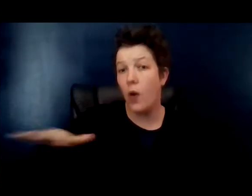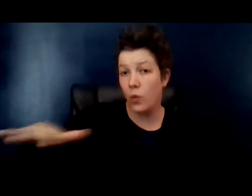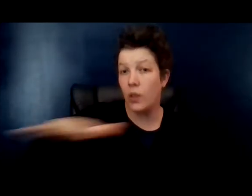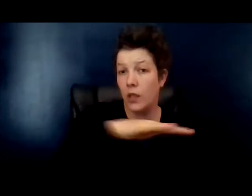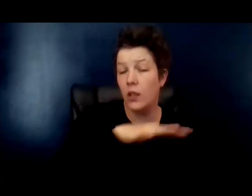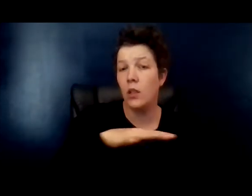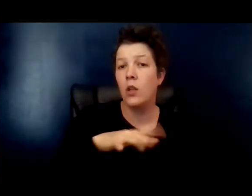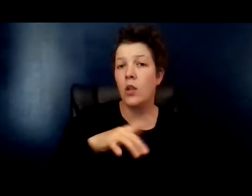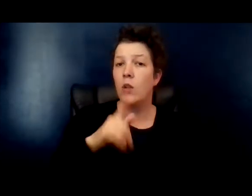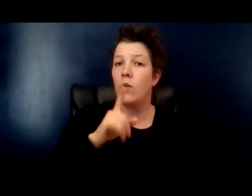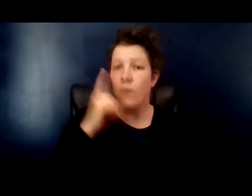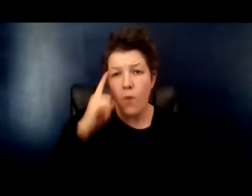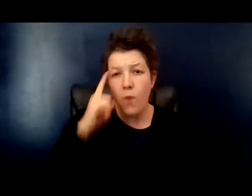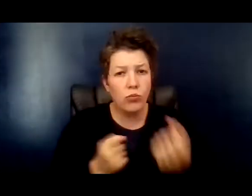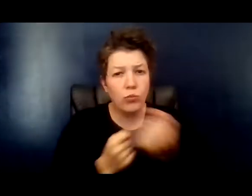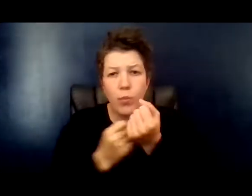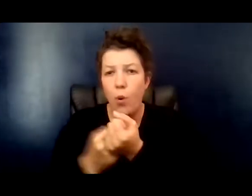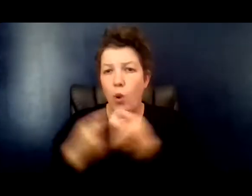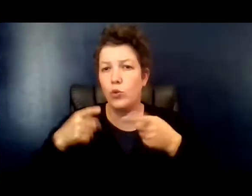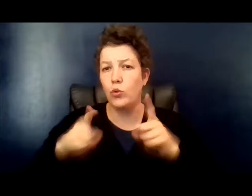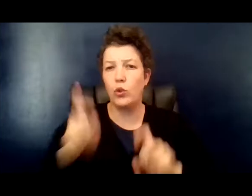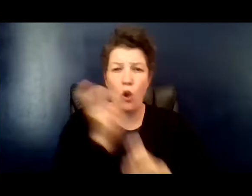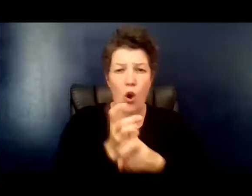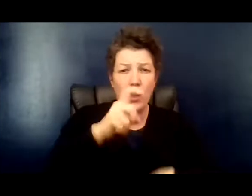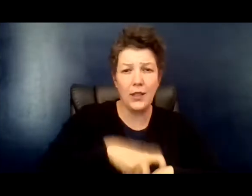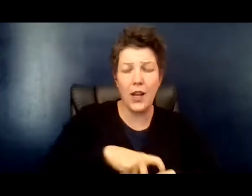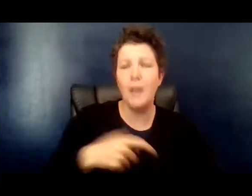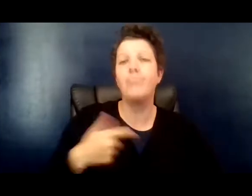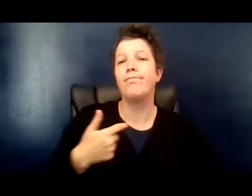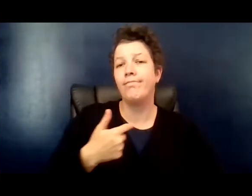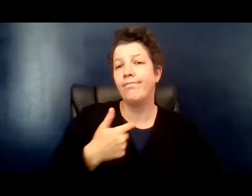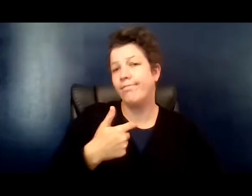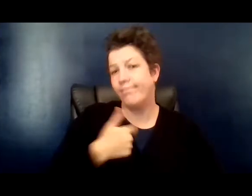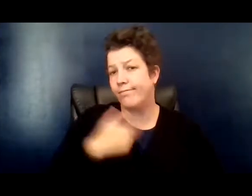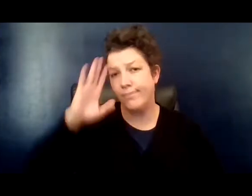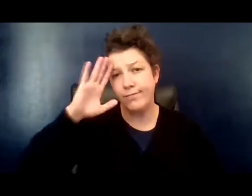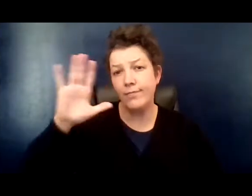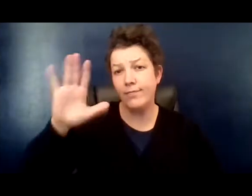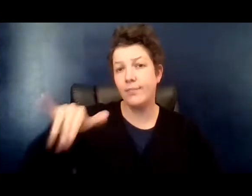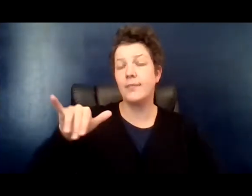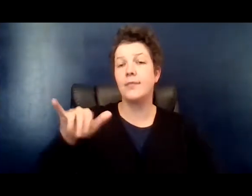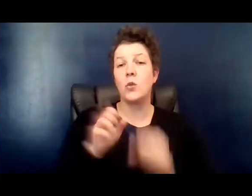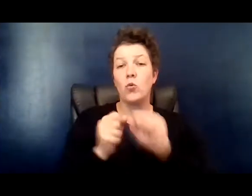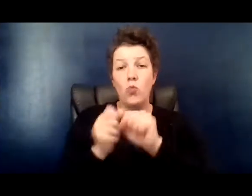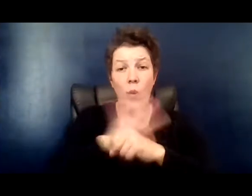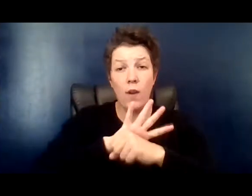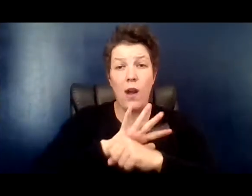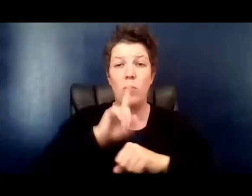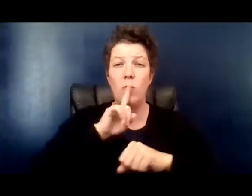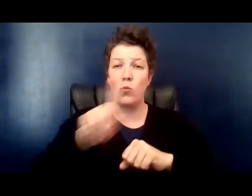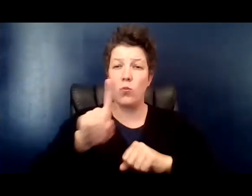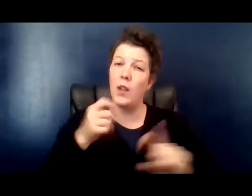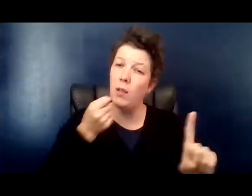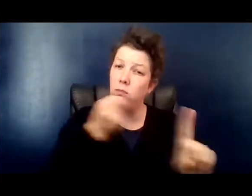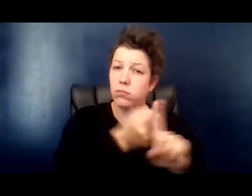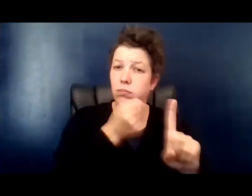that the COVID-19 has impacted not only our local economy, but our citizens as well. Please know that